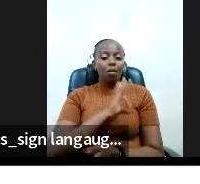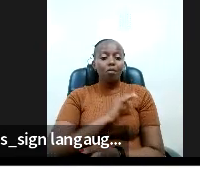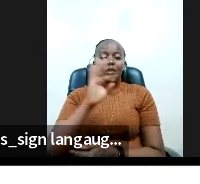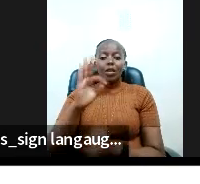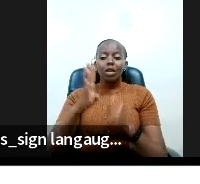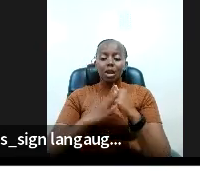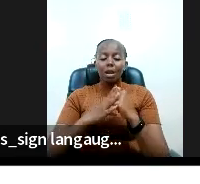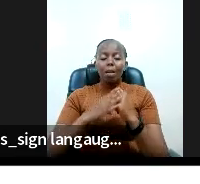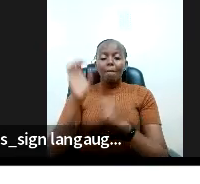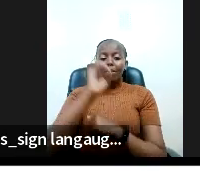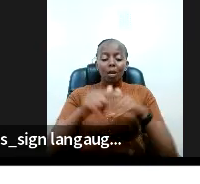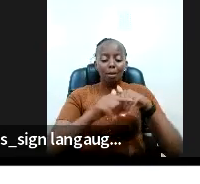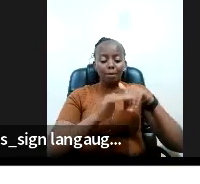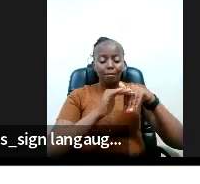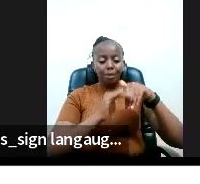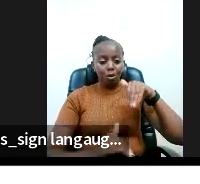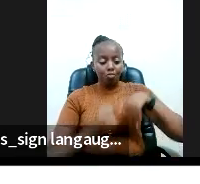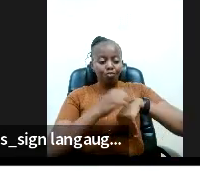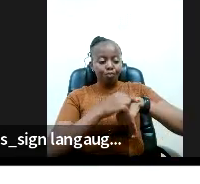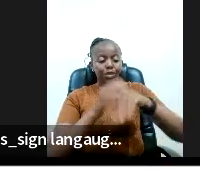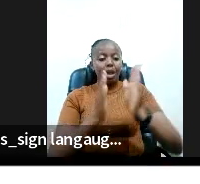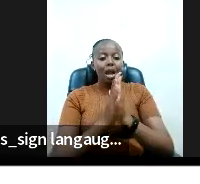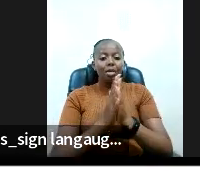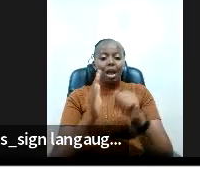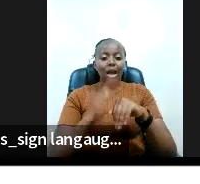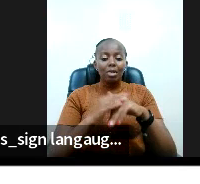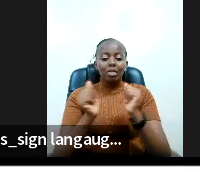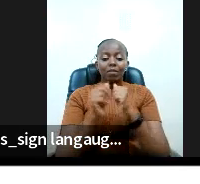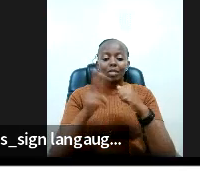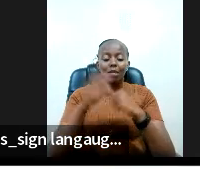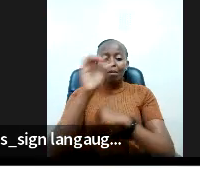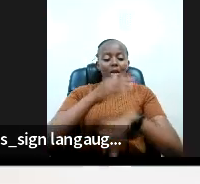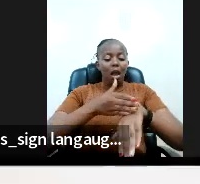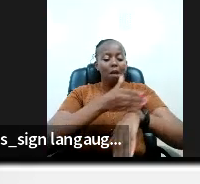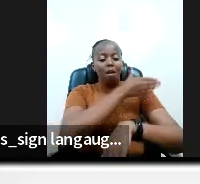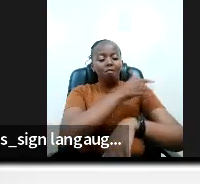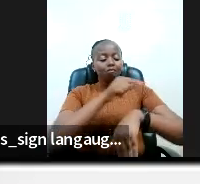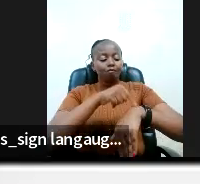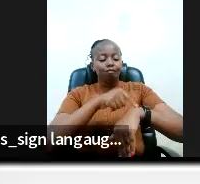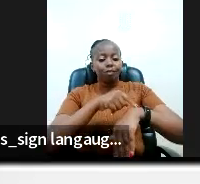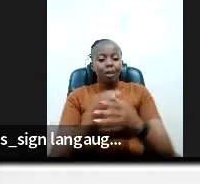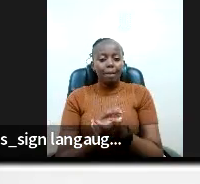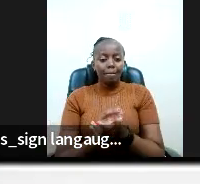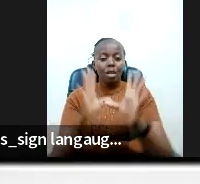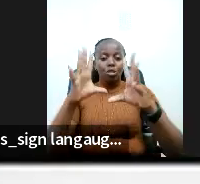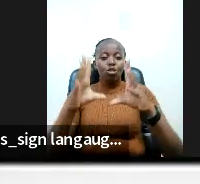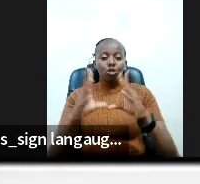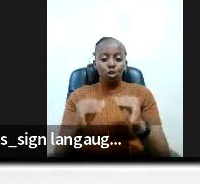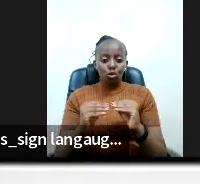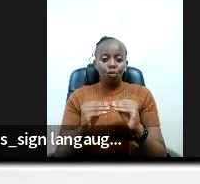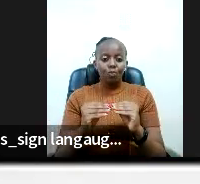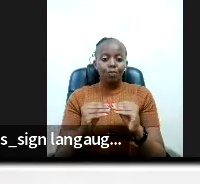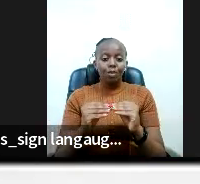for below the knee prosthetic limb and 17% for above the knee, respectively. The total